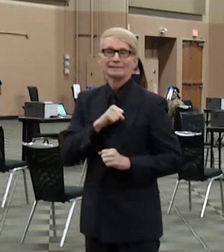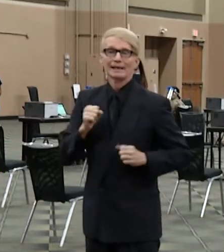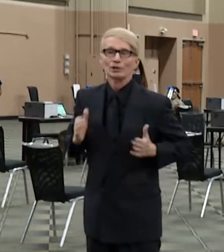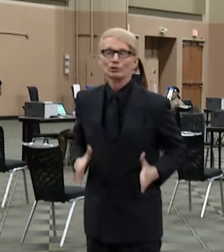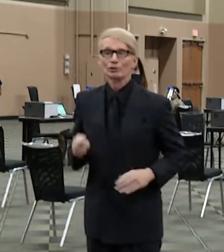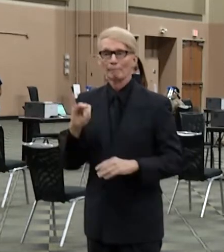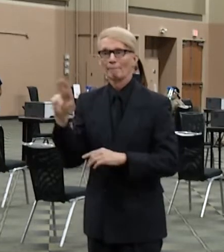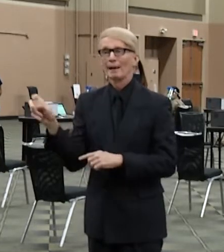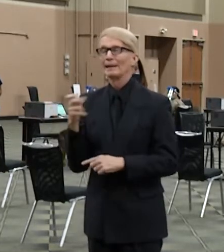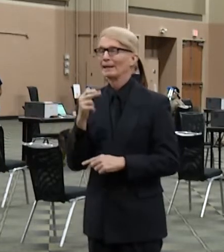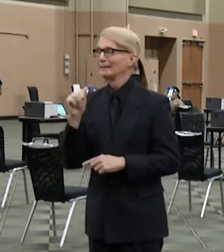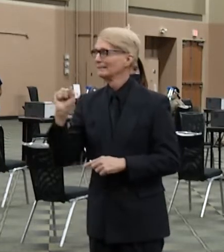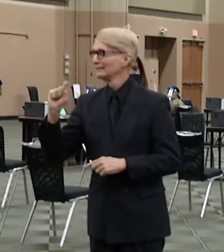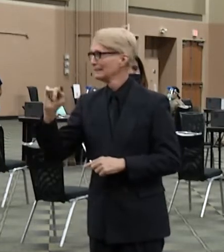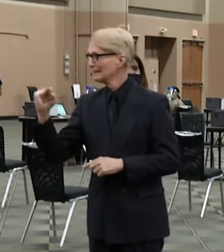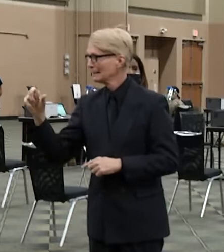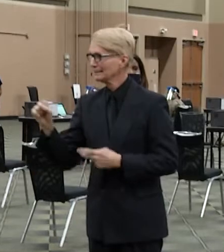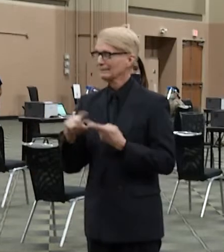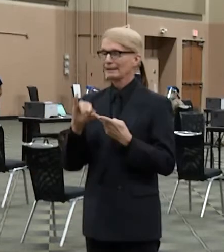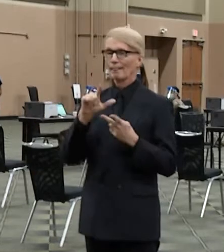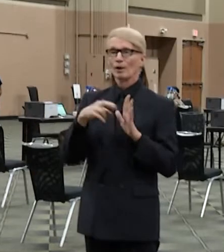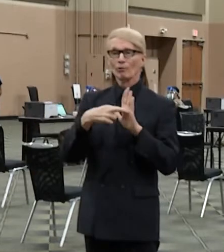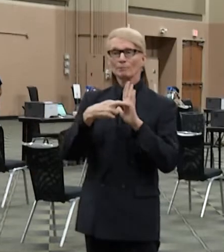Debbie Myers-Martin,